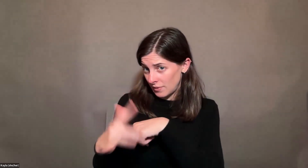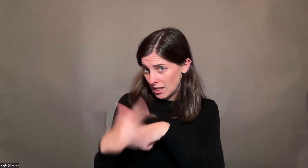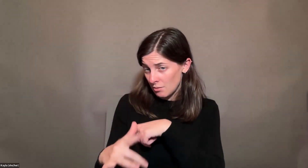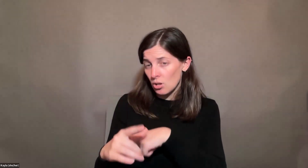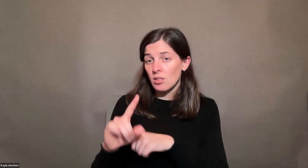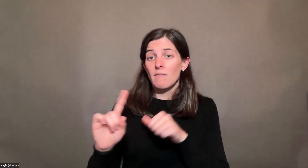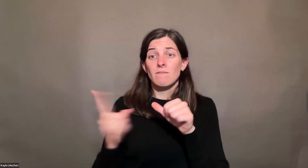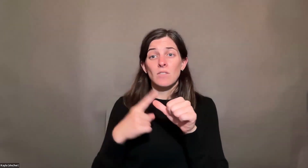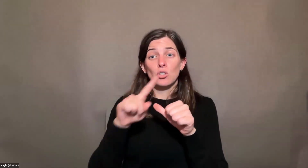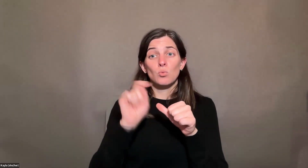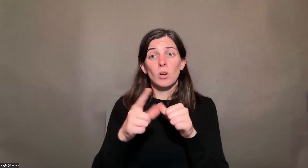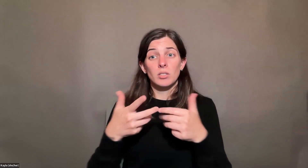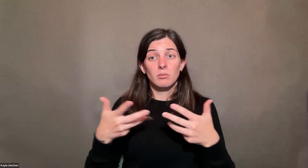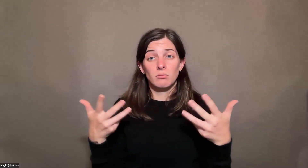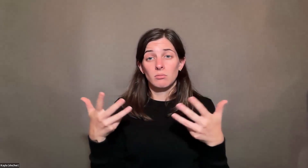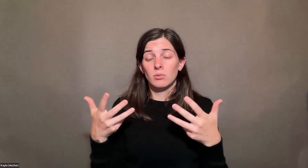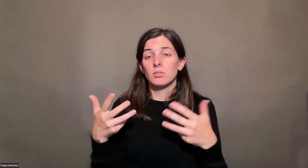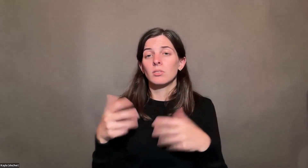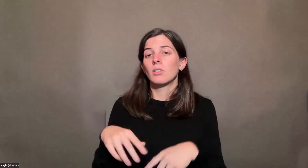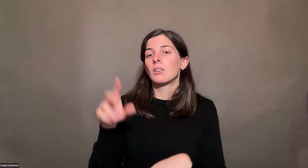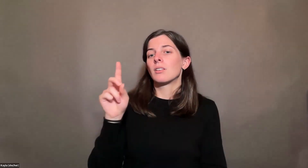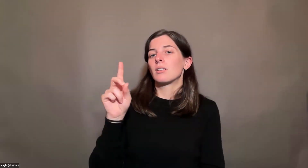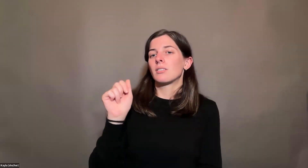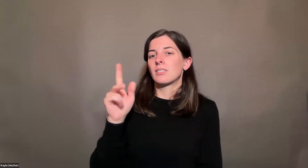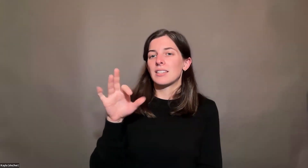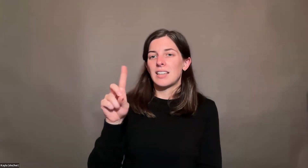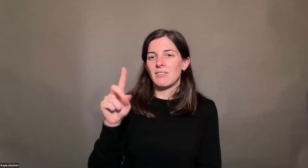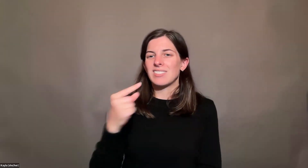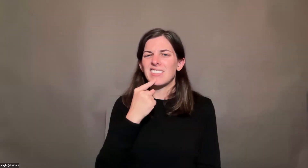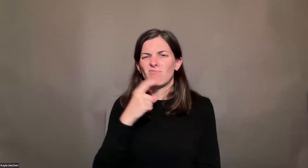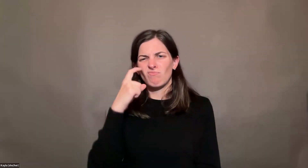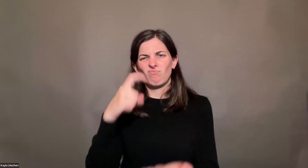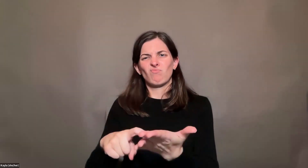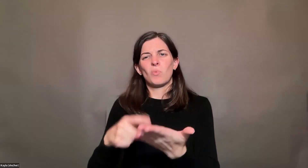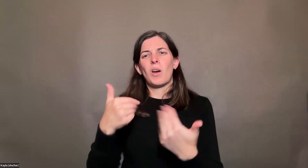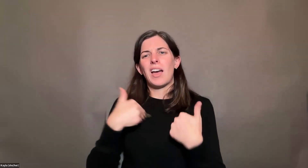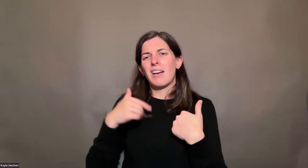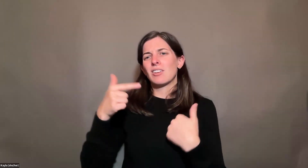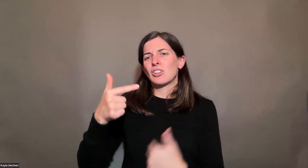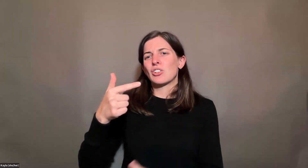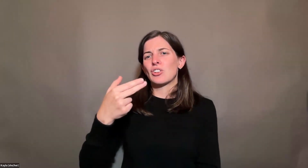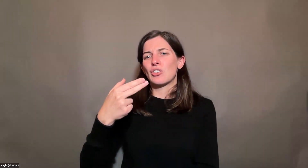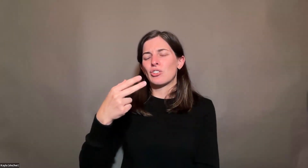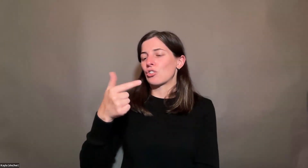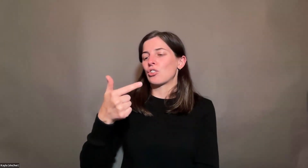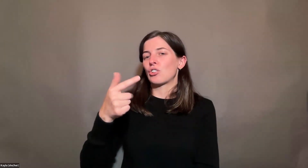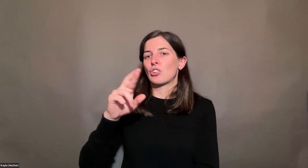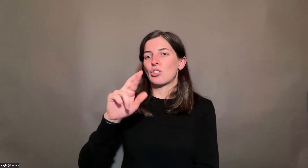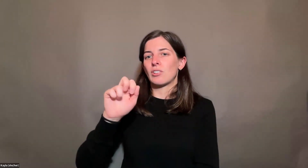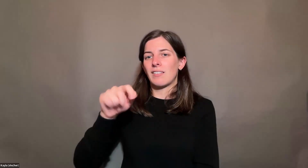is that David said that he noticed you have GraphQL installed on your WordPress site. Could you tell